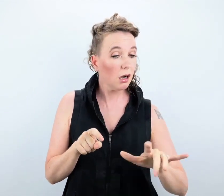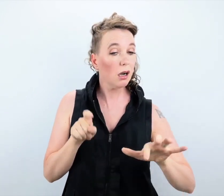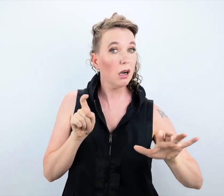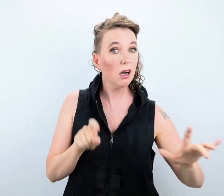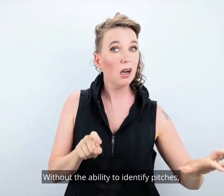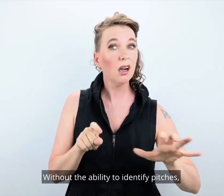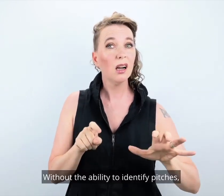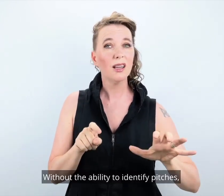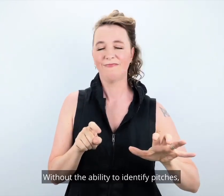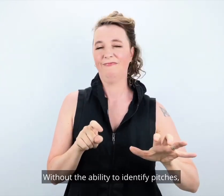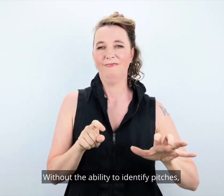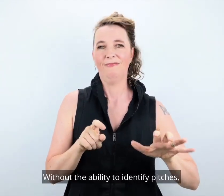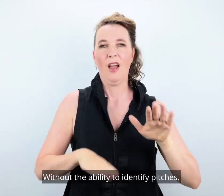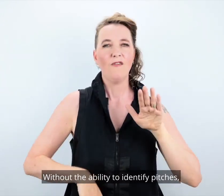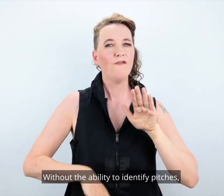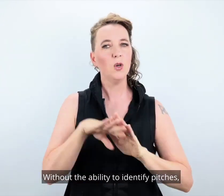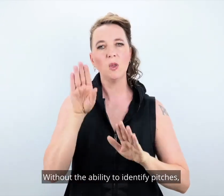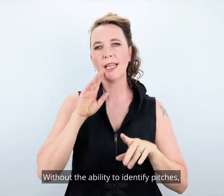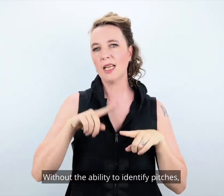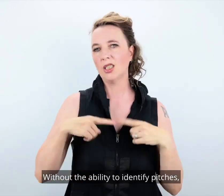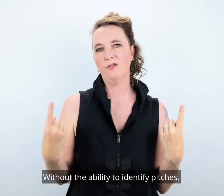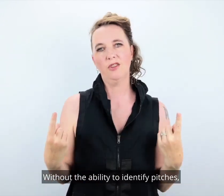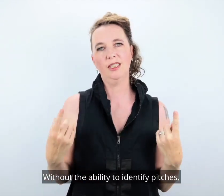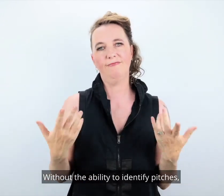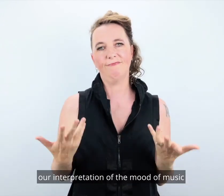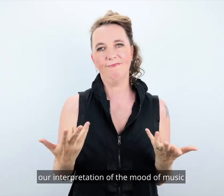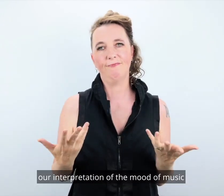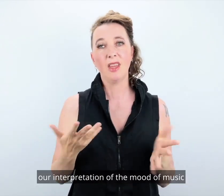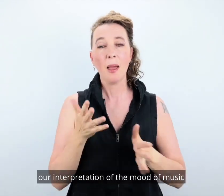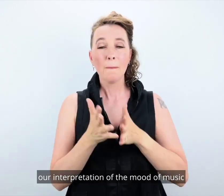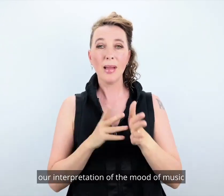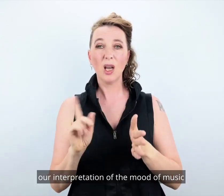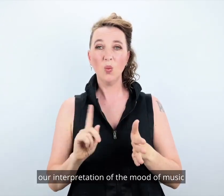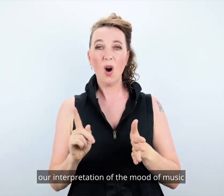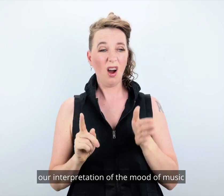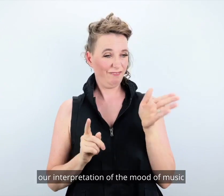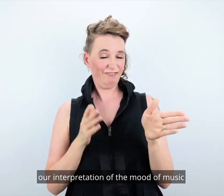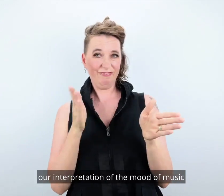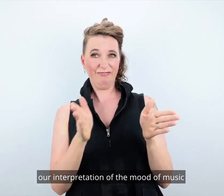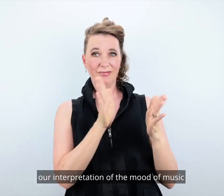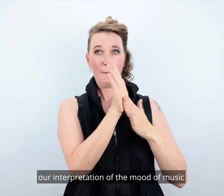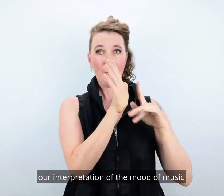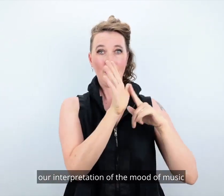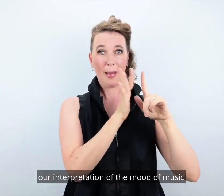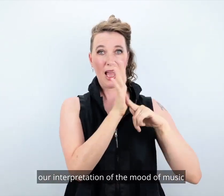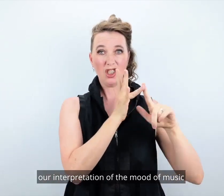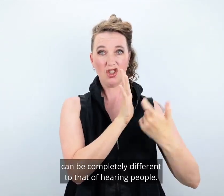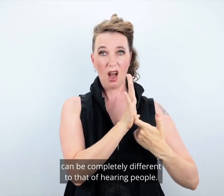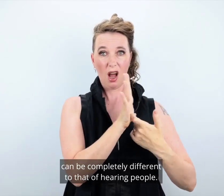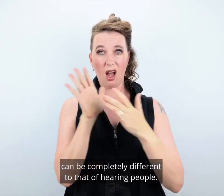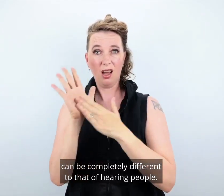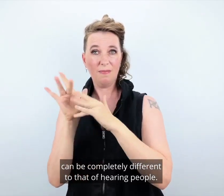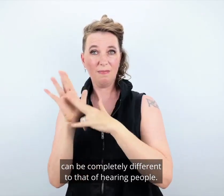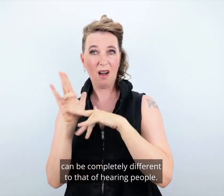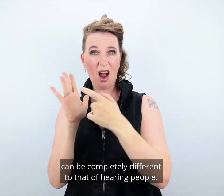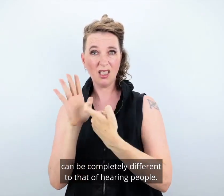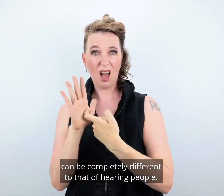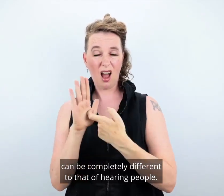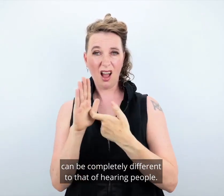Without the ability to identify pitches, our interpretation of the mood of music can be completely different to that of